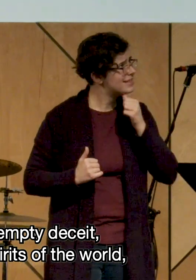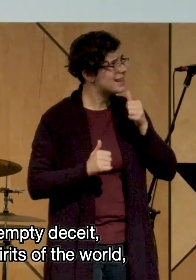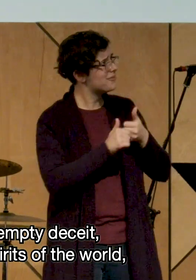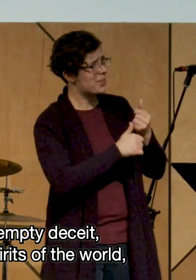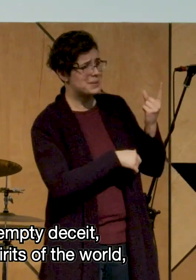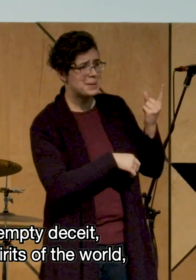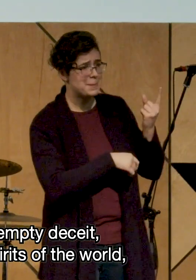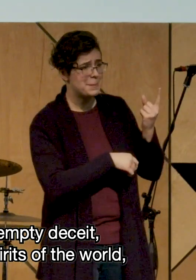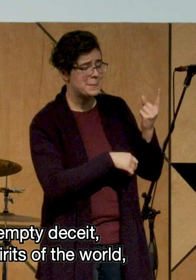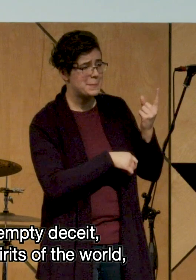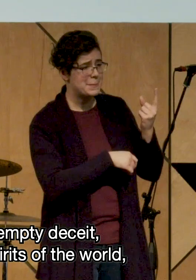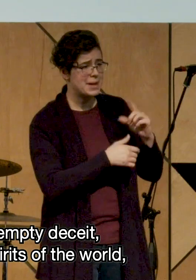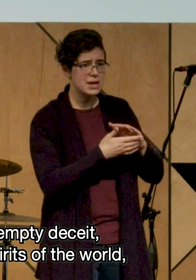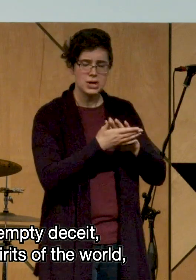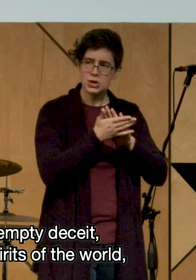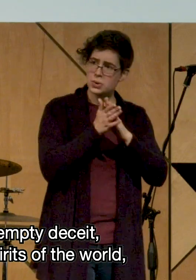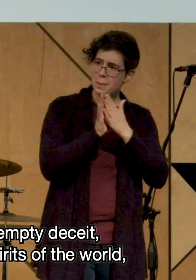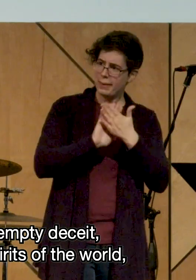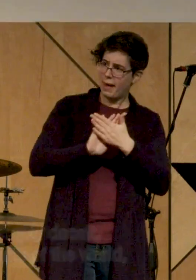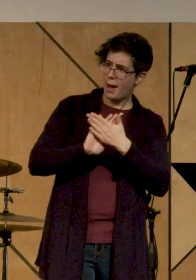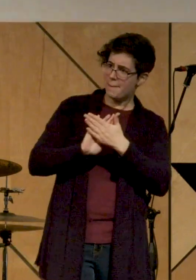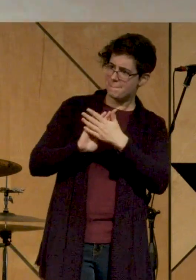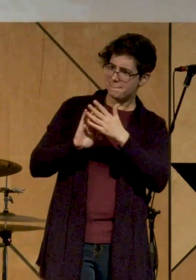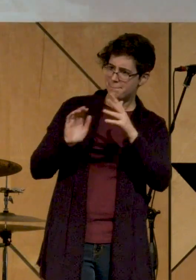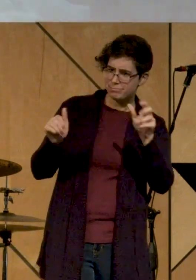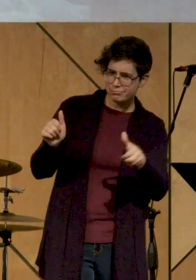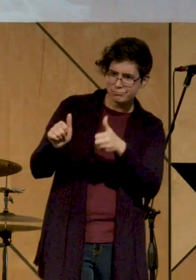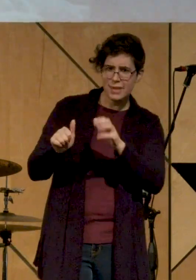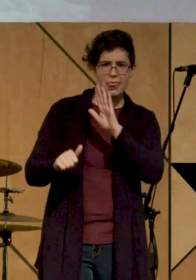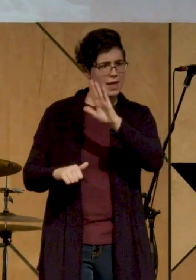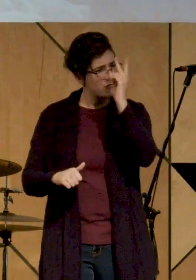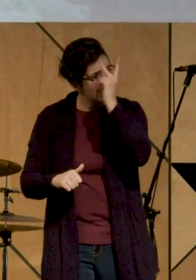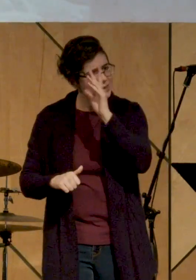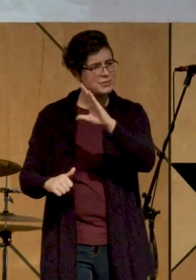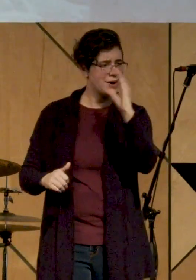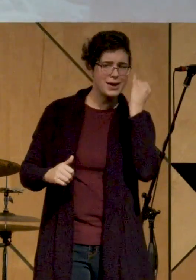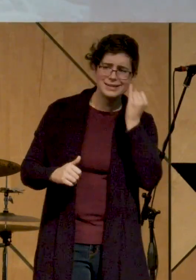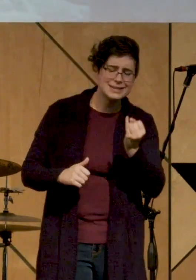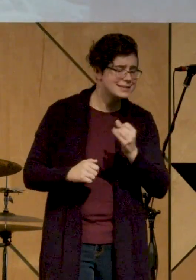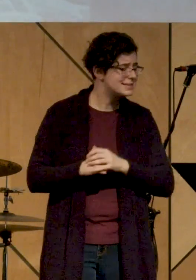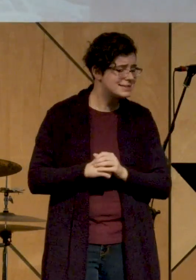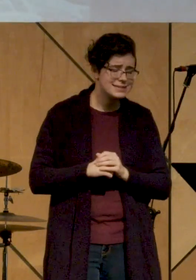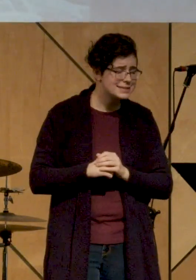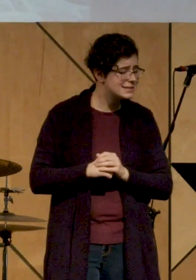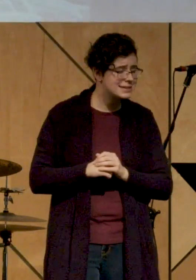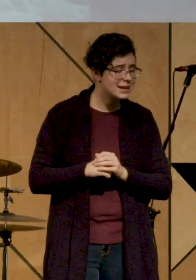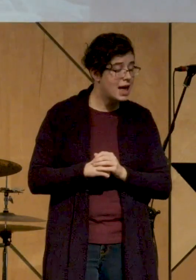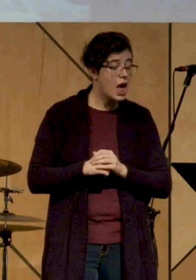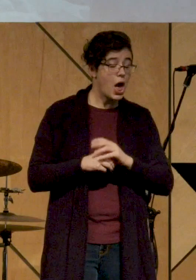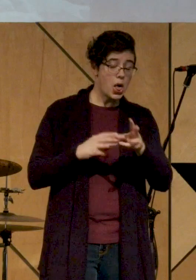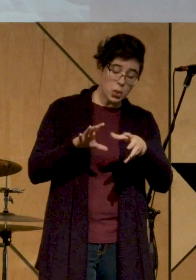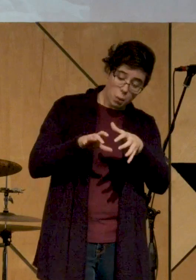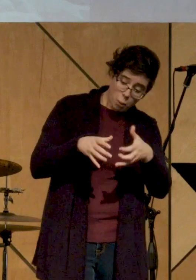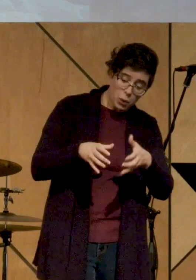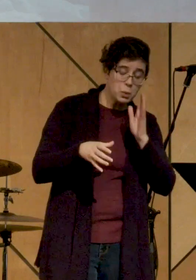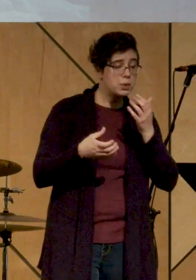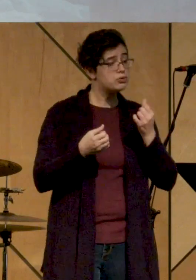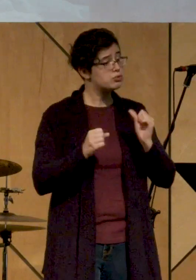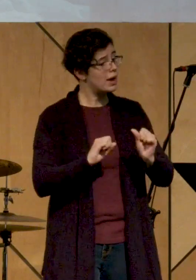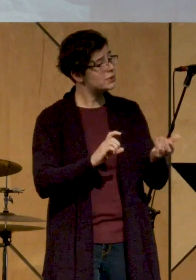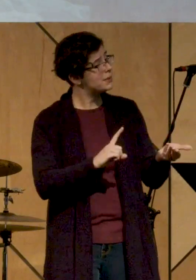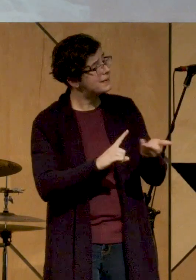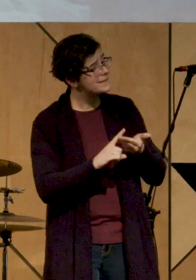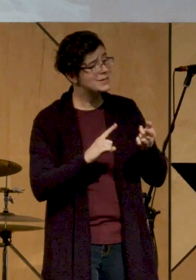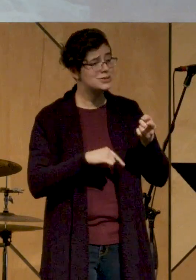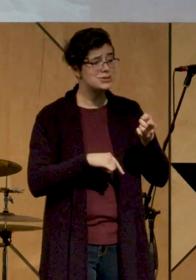no one takes you captive by empty philosophy. It's saying that there is a world that's going to try to tell you all